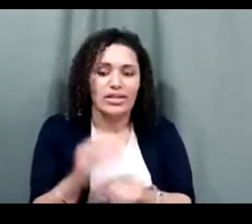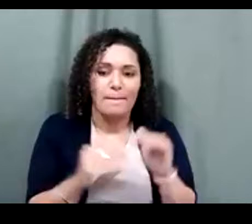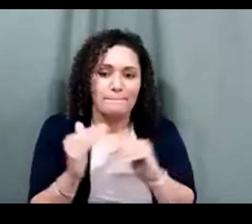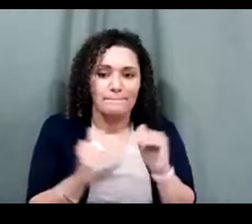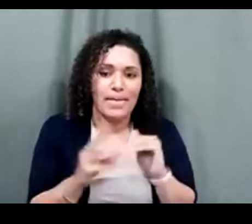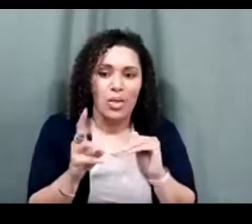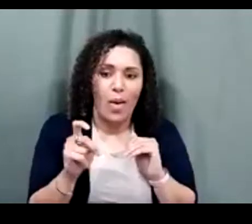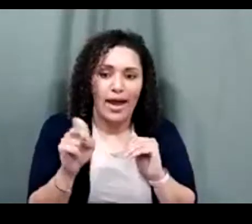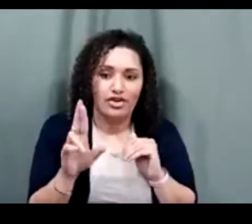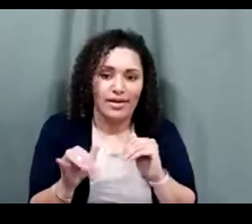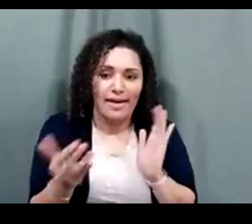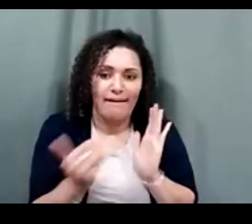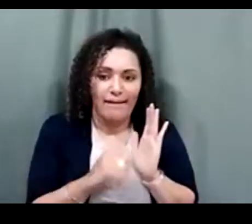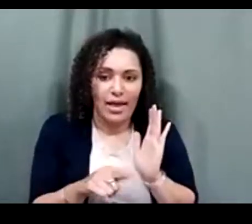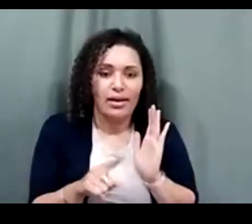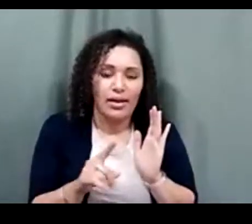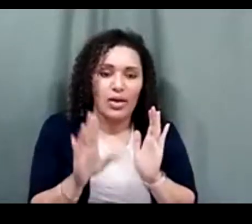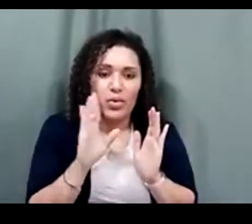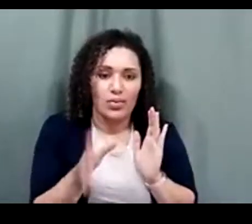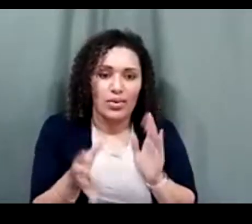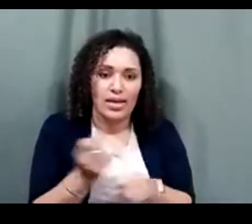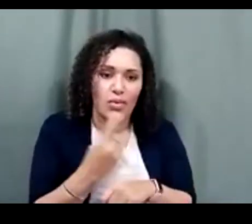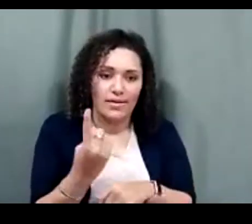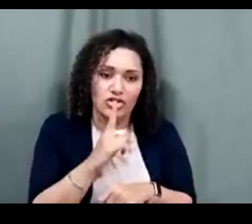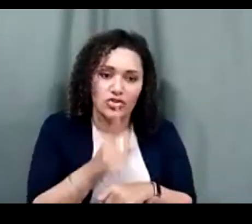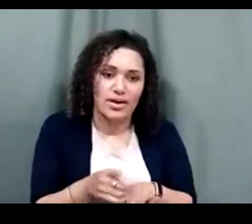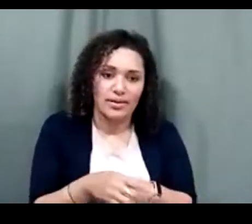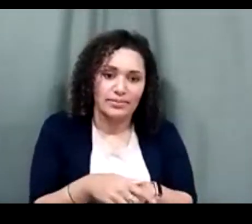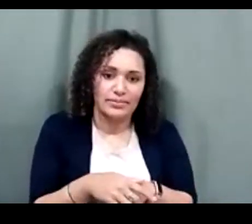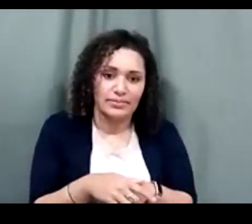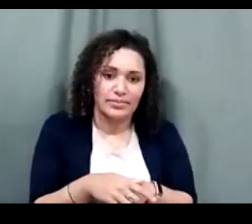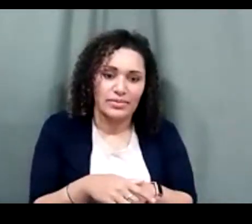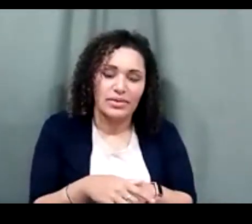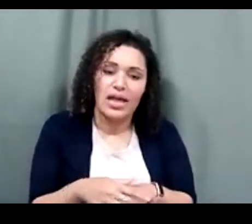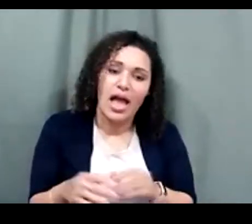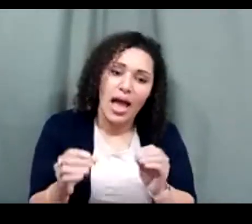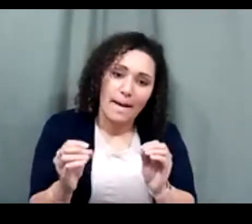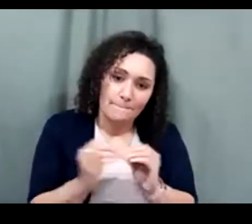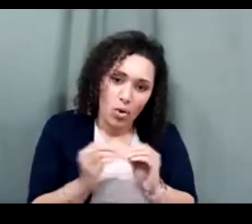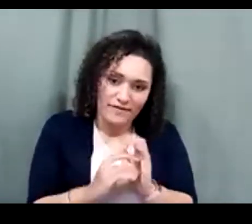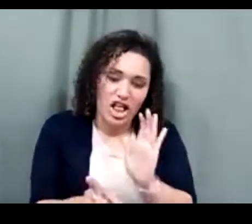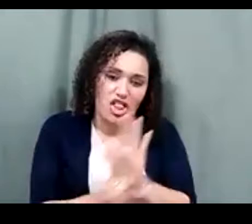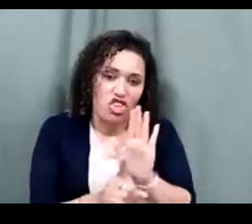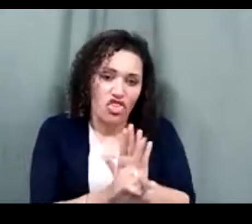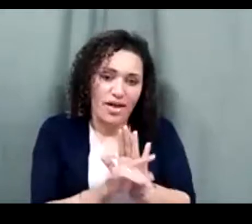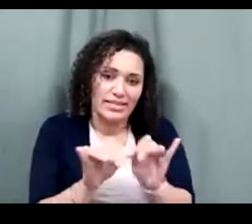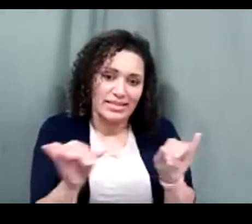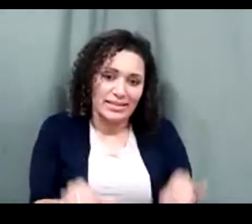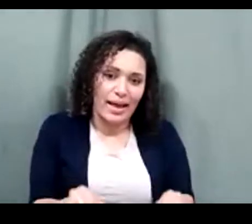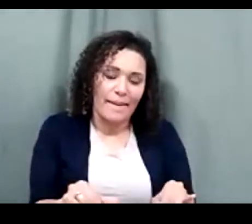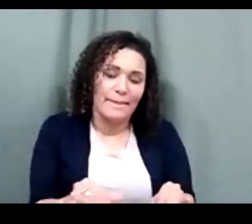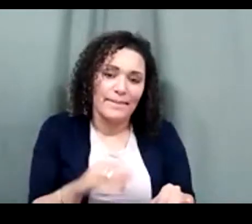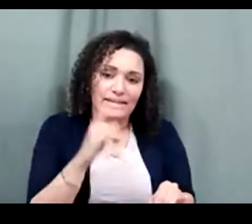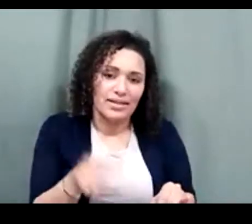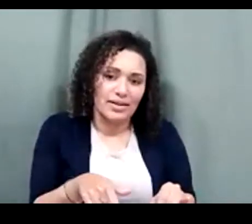winery, we will get one for sure. And it's really more of an alarm system than anything else. It's not that we need to monitor the